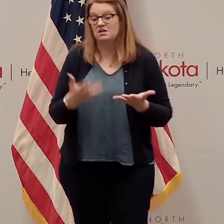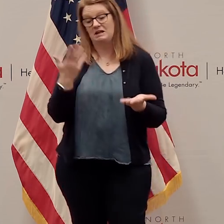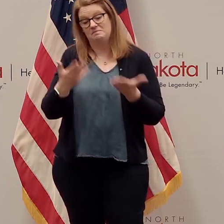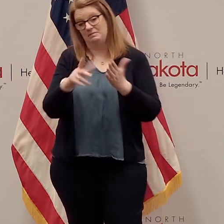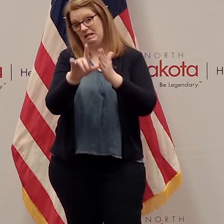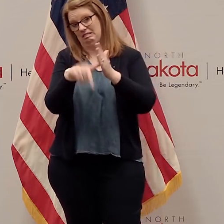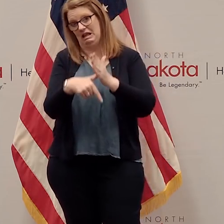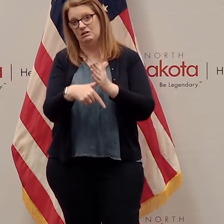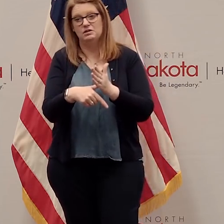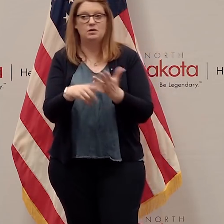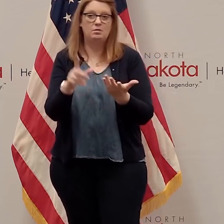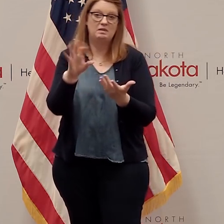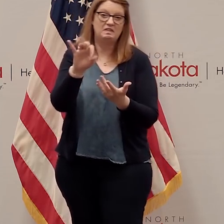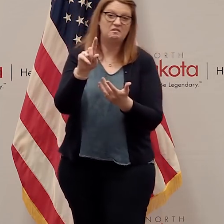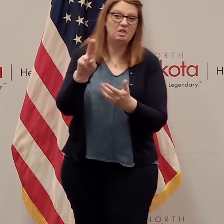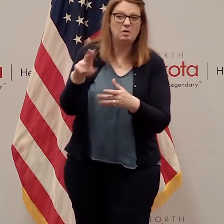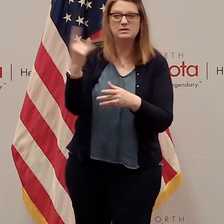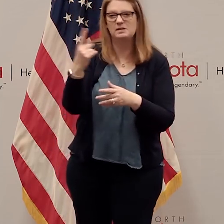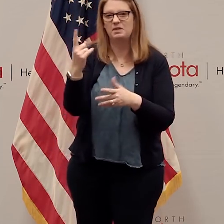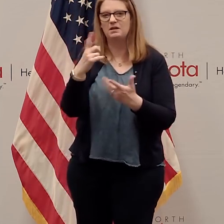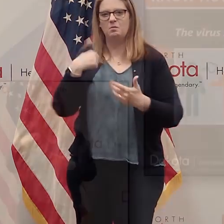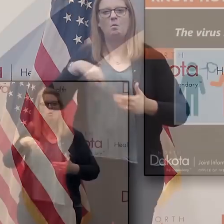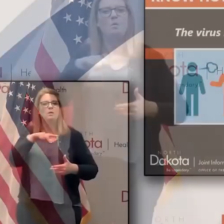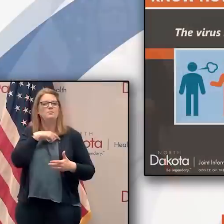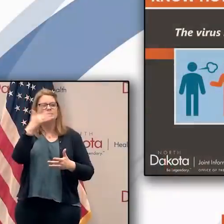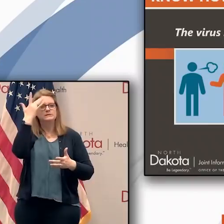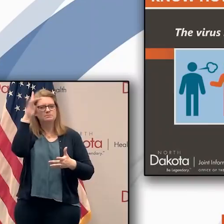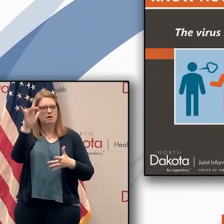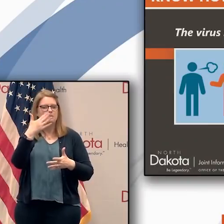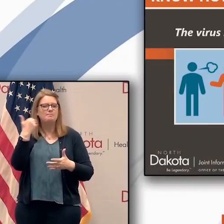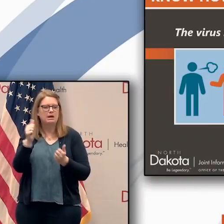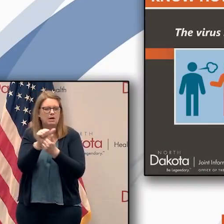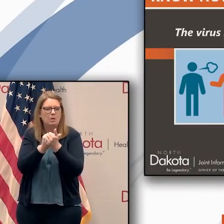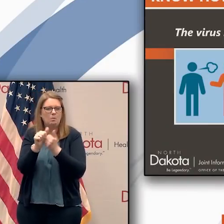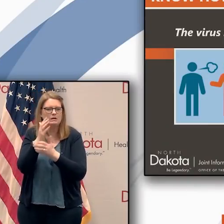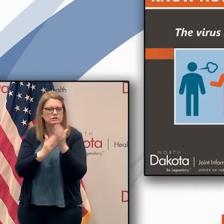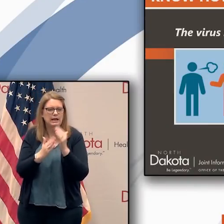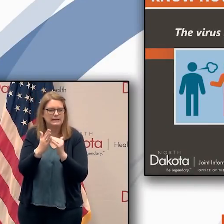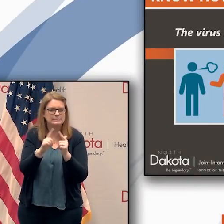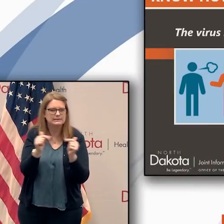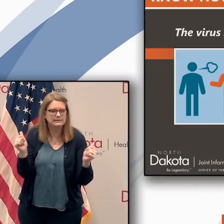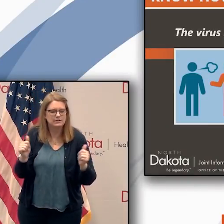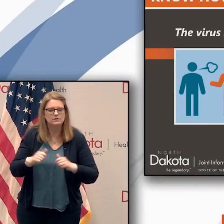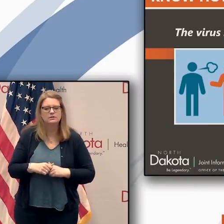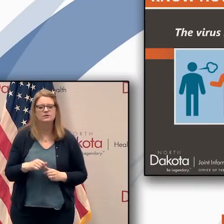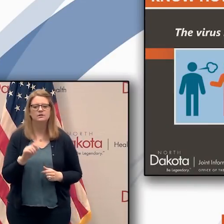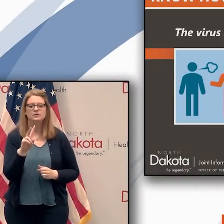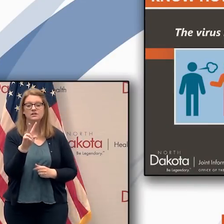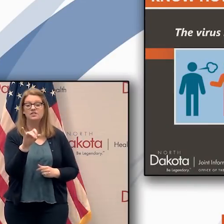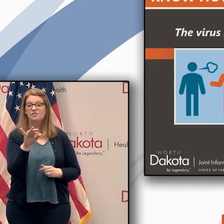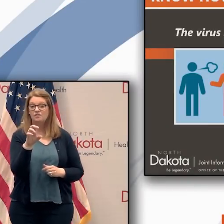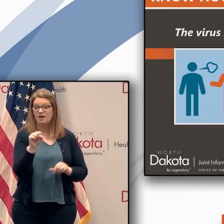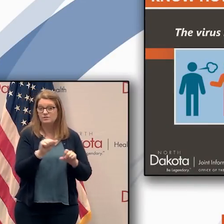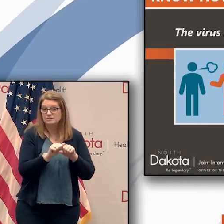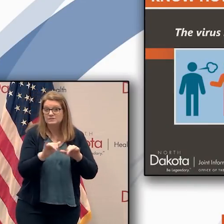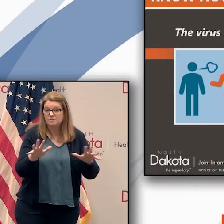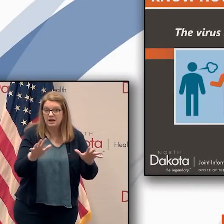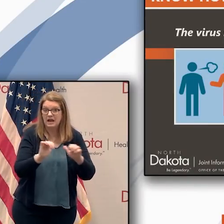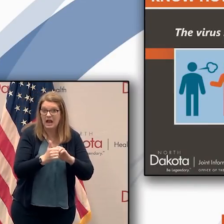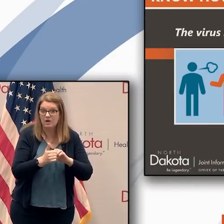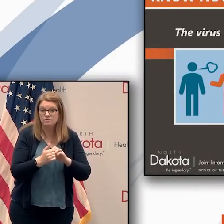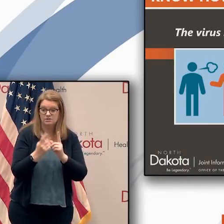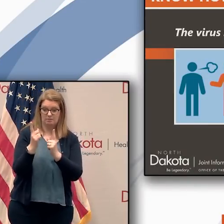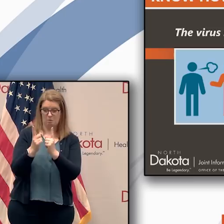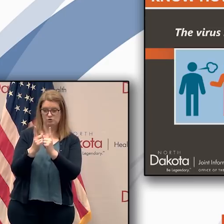smarter, healthier state and a smarter, healthier nation. But I wanted to just touch on this again. The virus does spread both person